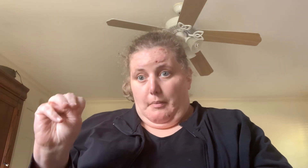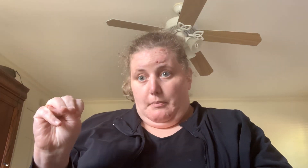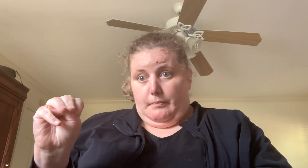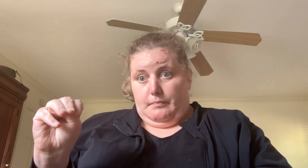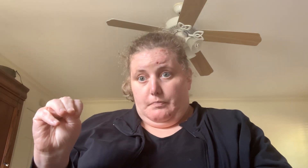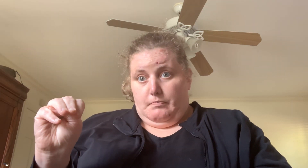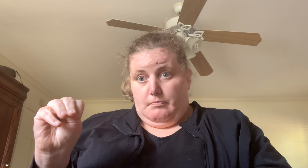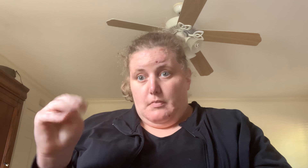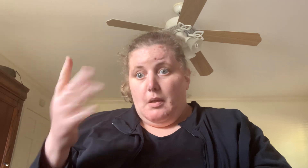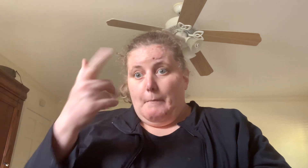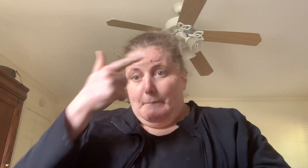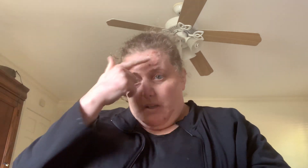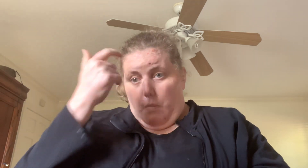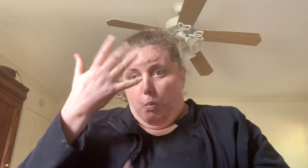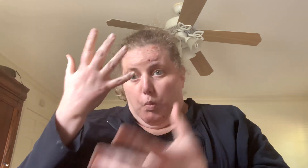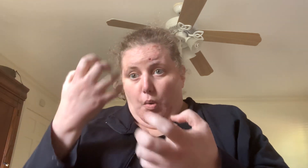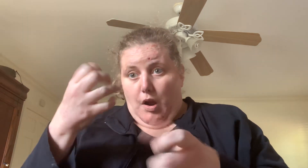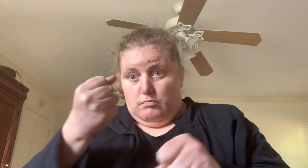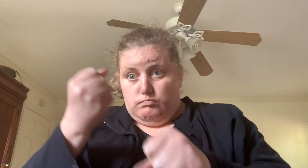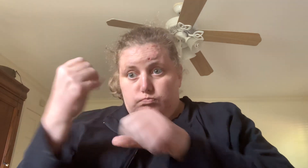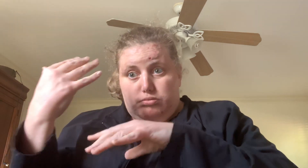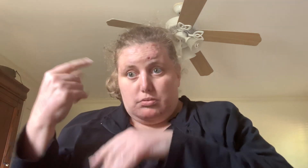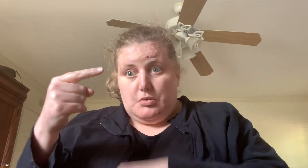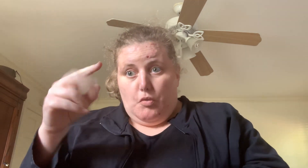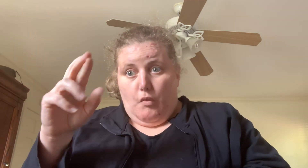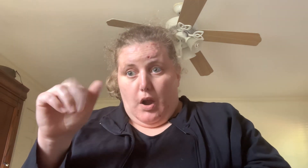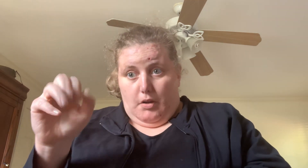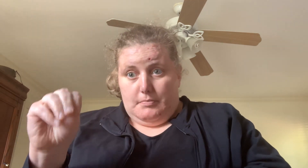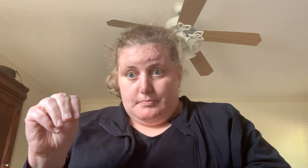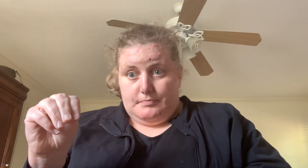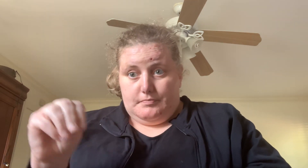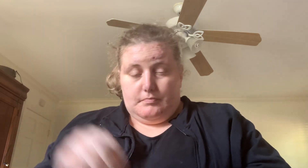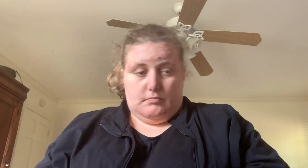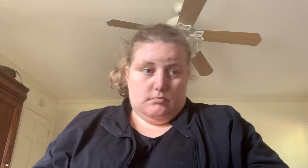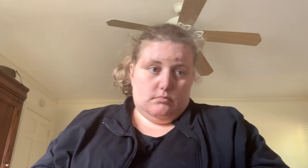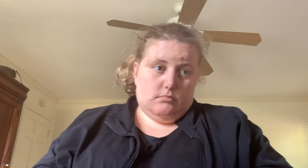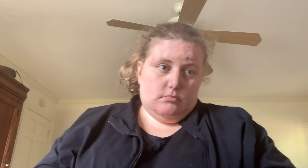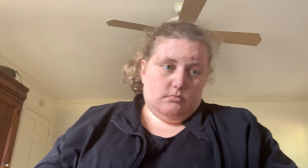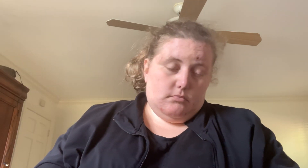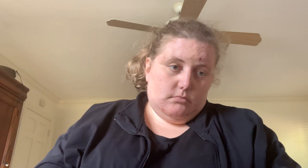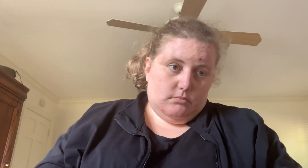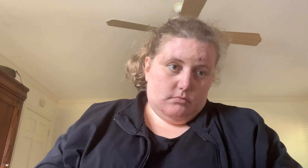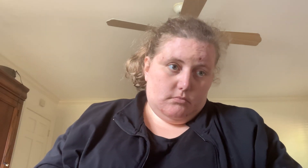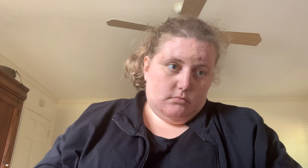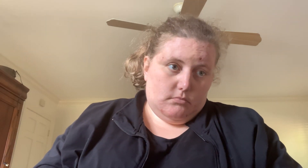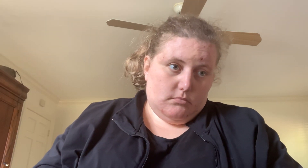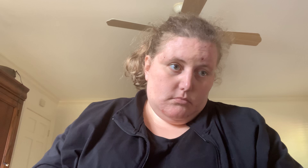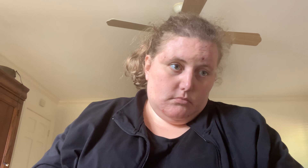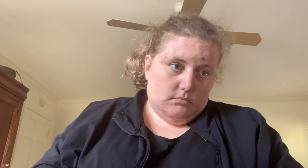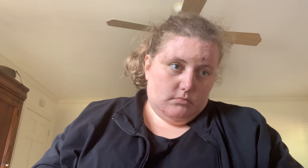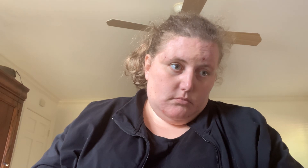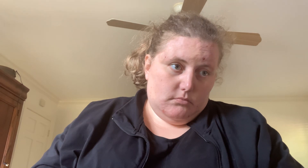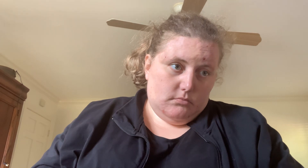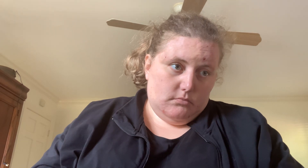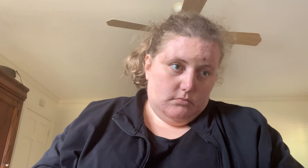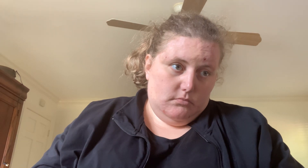many grams of ammonia will produce a certain amount of moles of nitrogen, first thing we need to